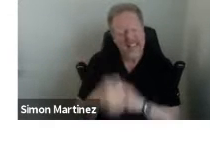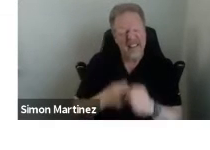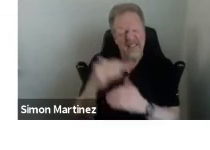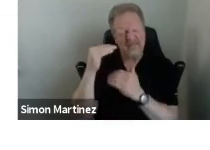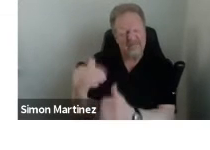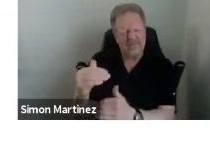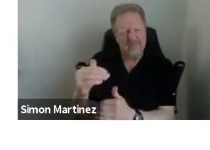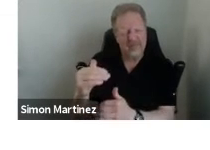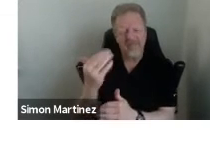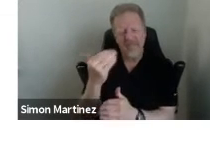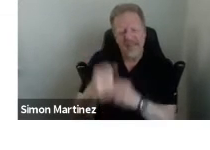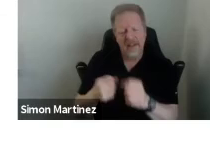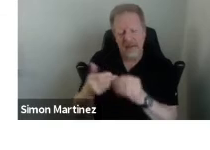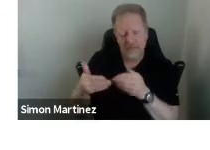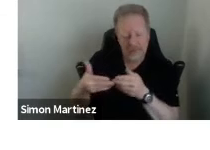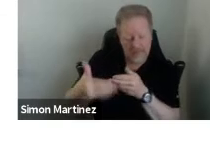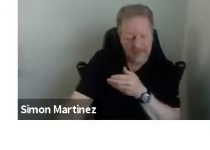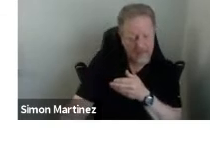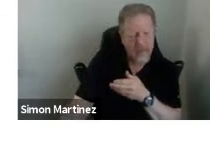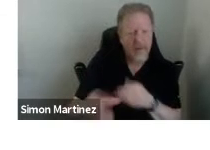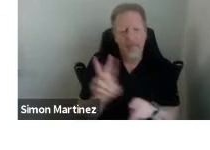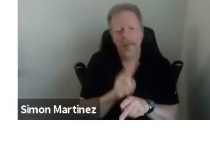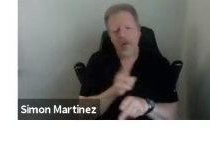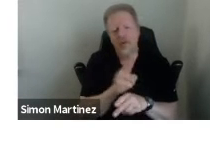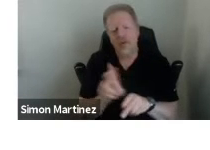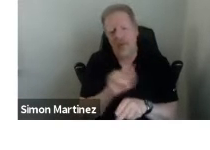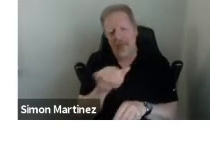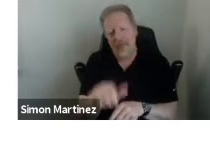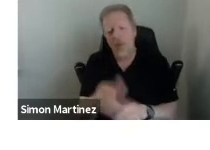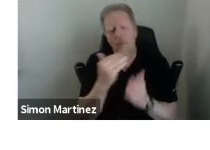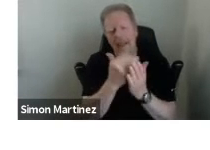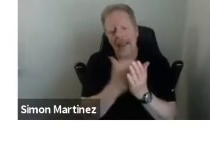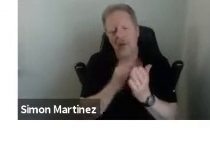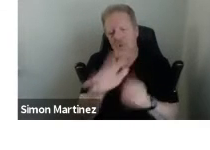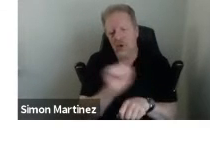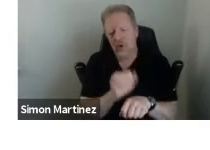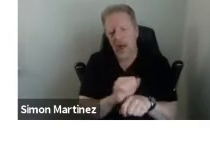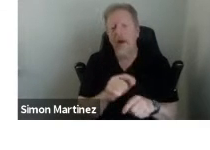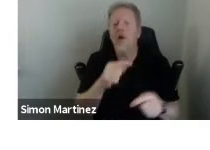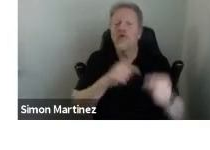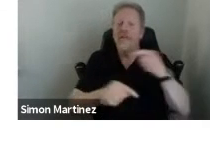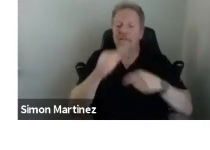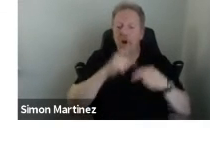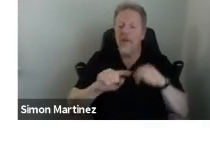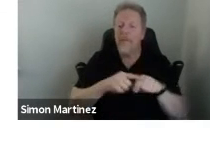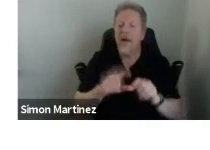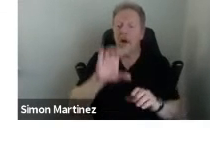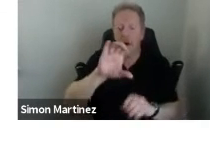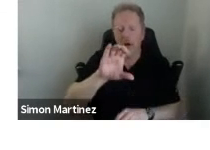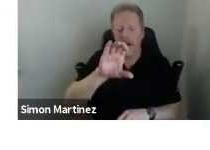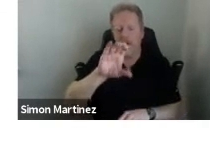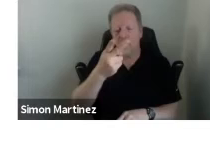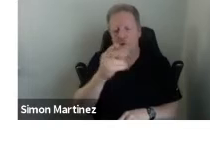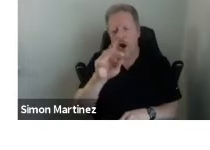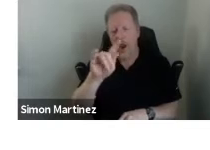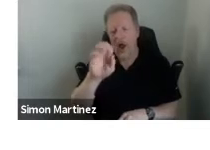of time now people are using, okay? And you want to list your jobs reverse chronologically, which means the most